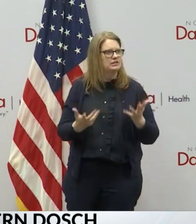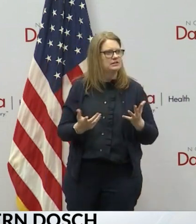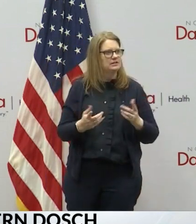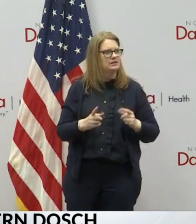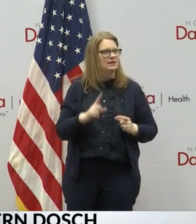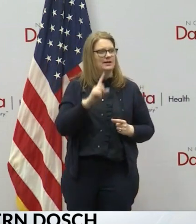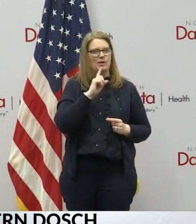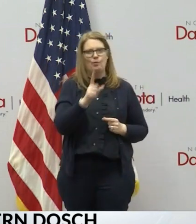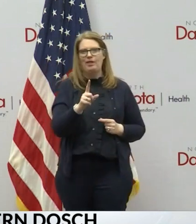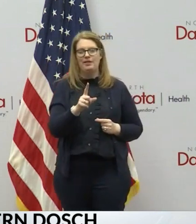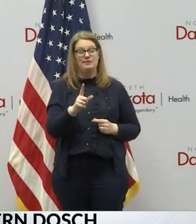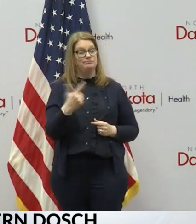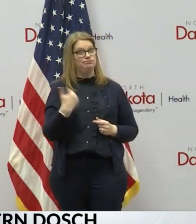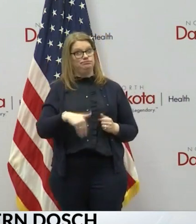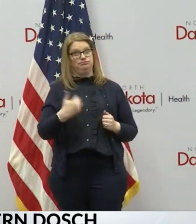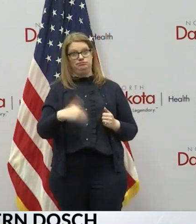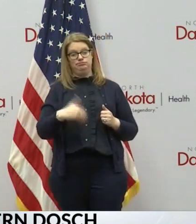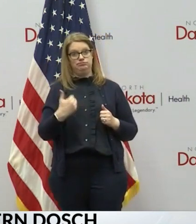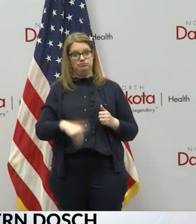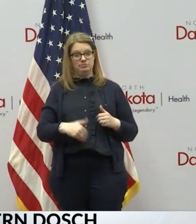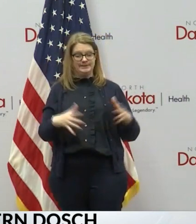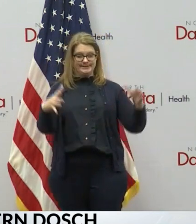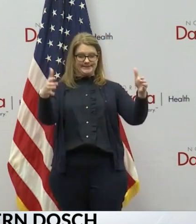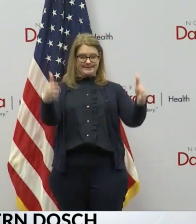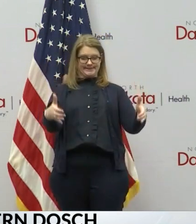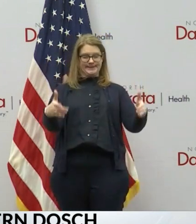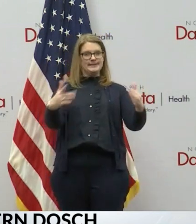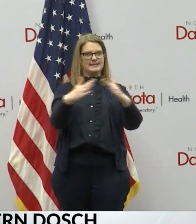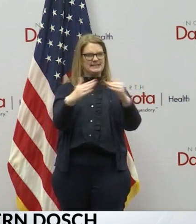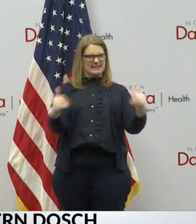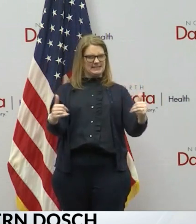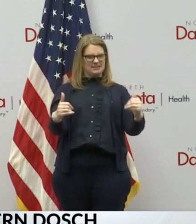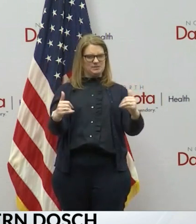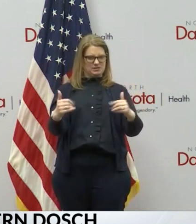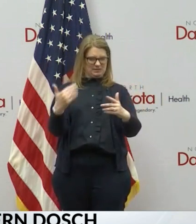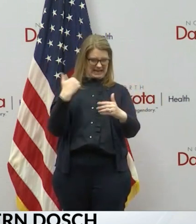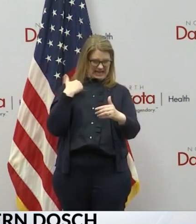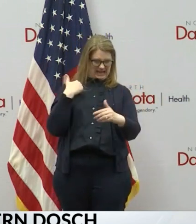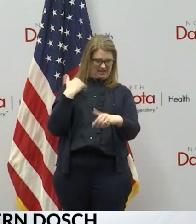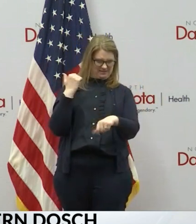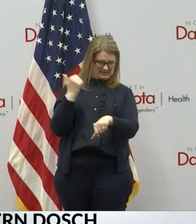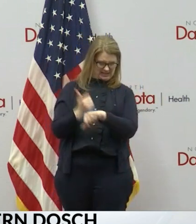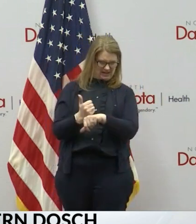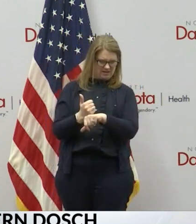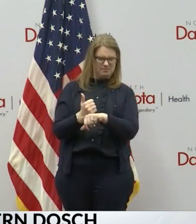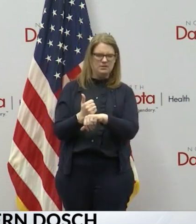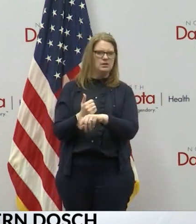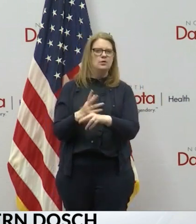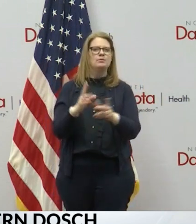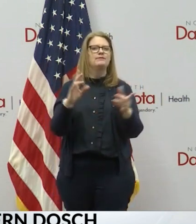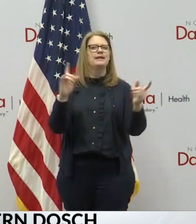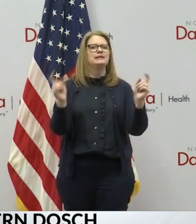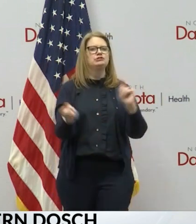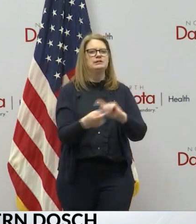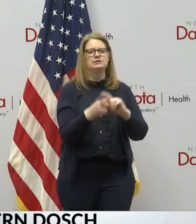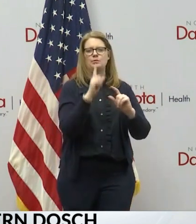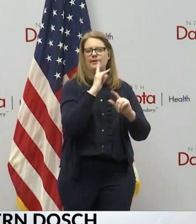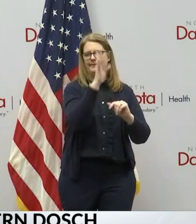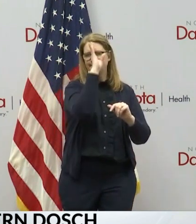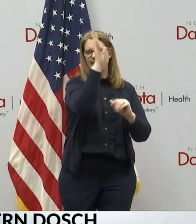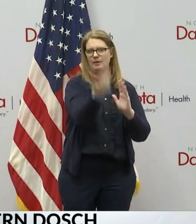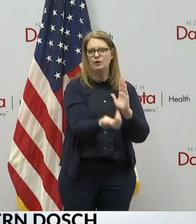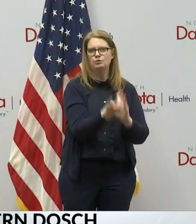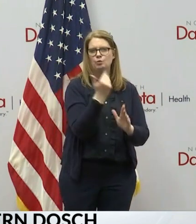completely reinvent the way we look at and the systems we have, the infrastructure we have to handle this influx of